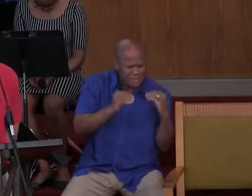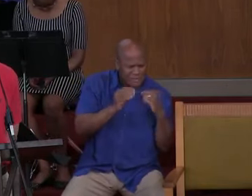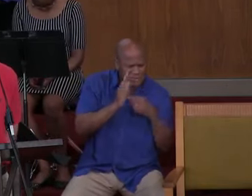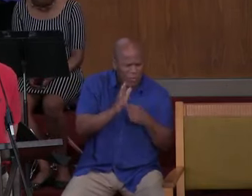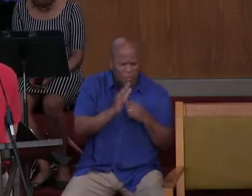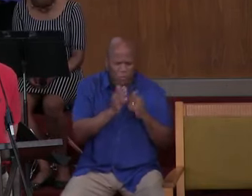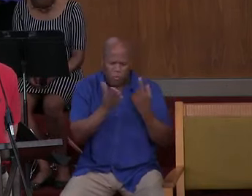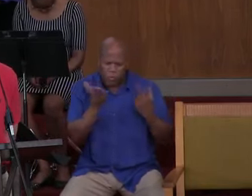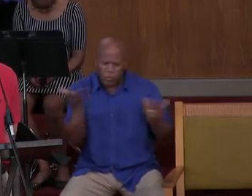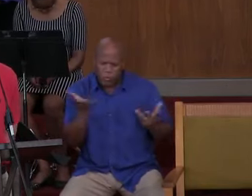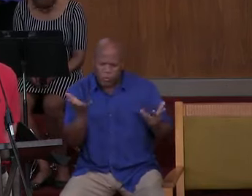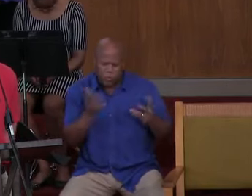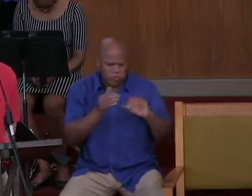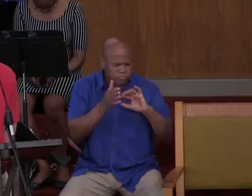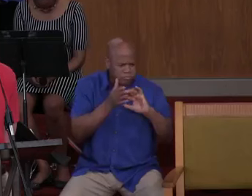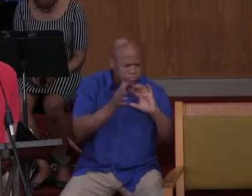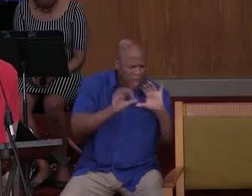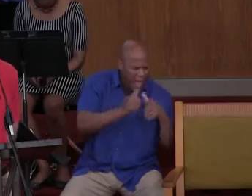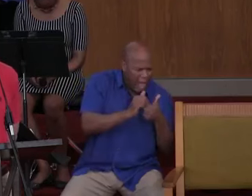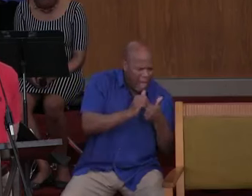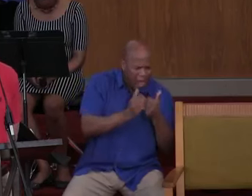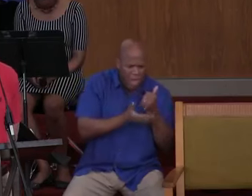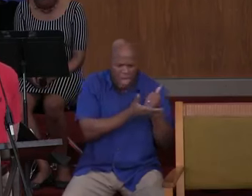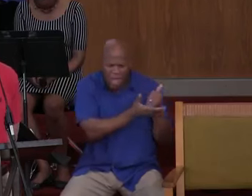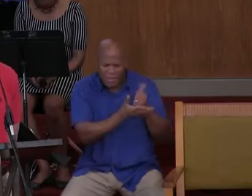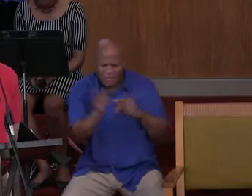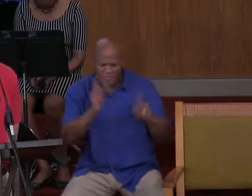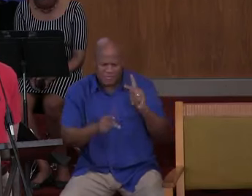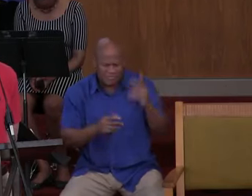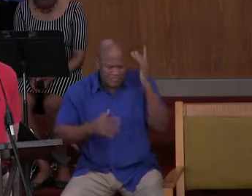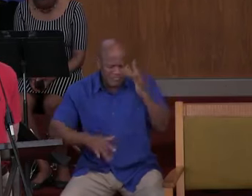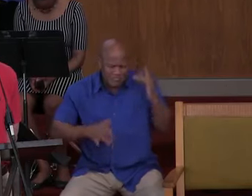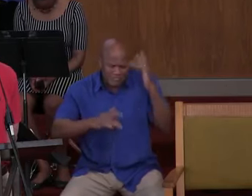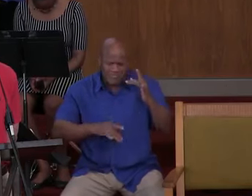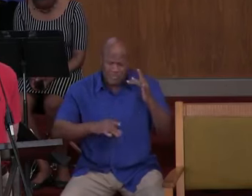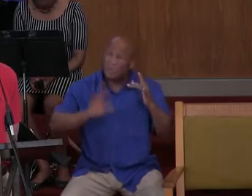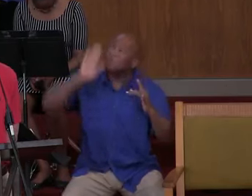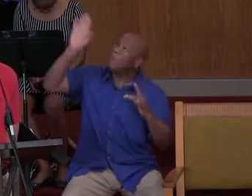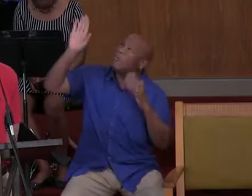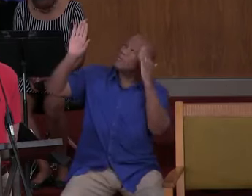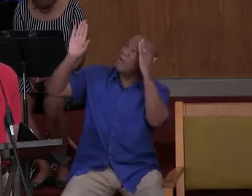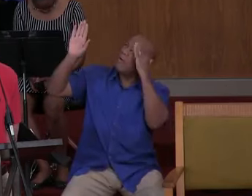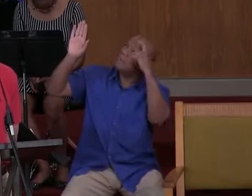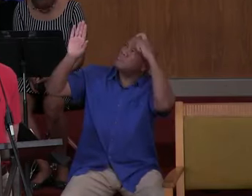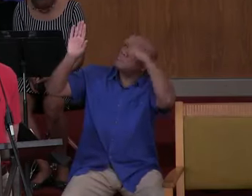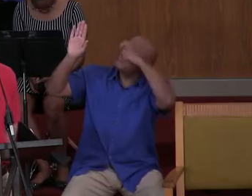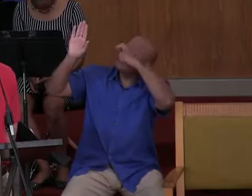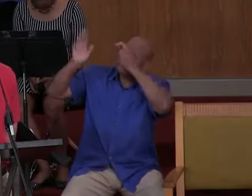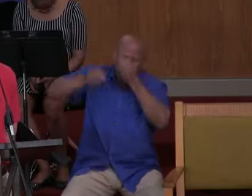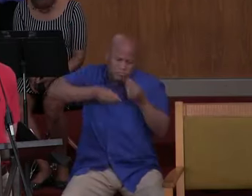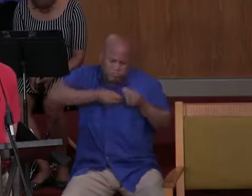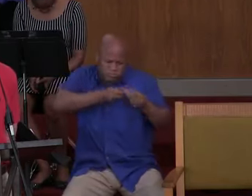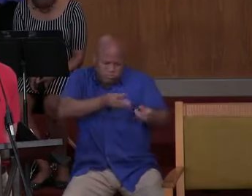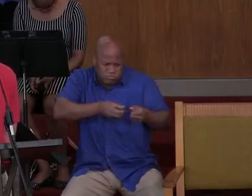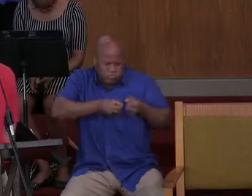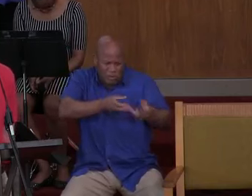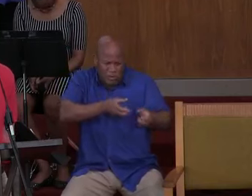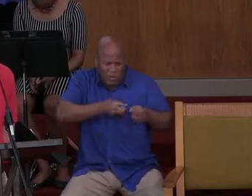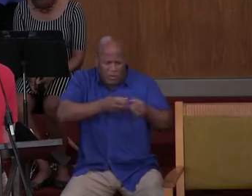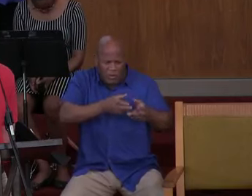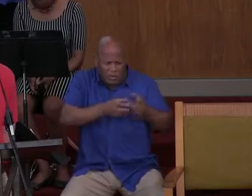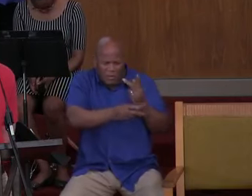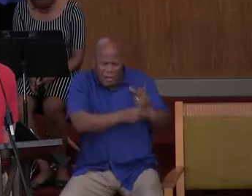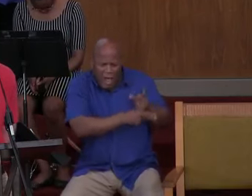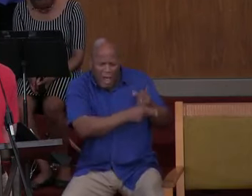Lord. They do need your knowledge and wisdom to provide them with the knowledge to provide care